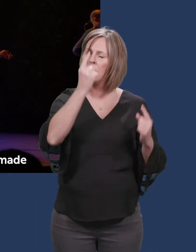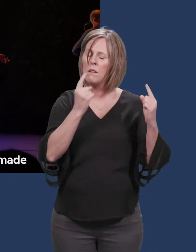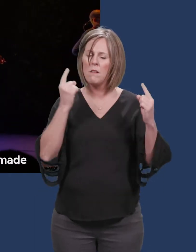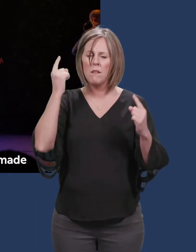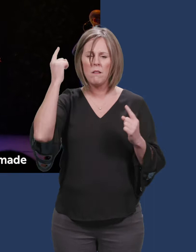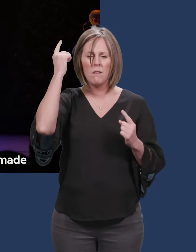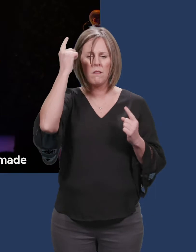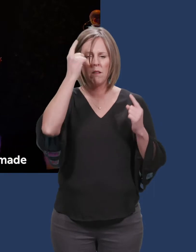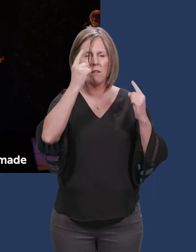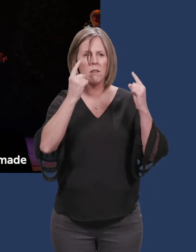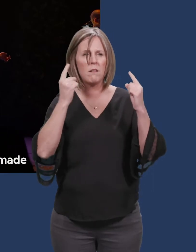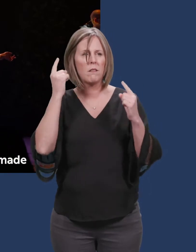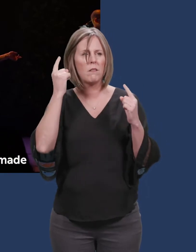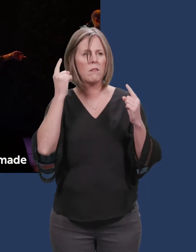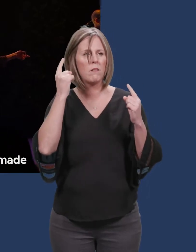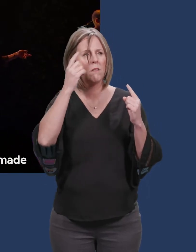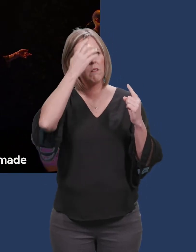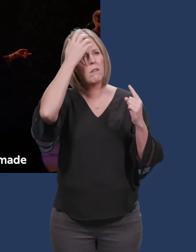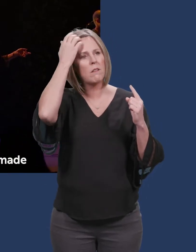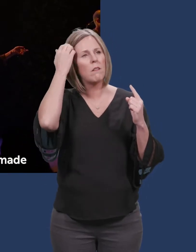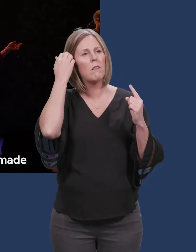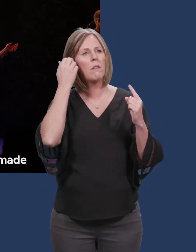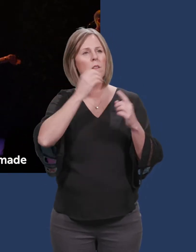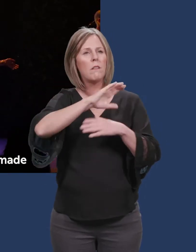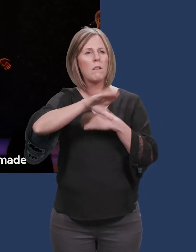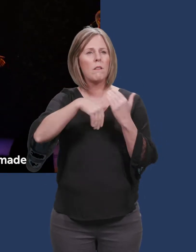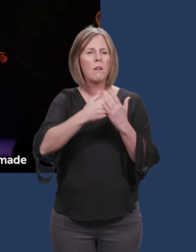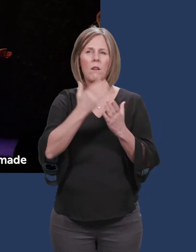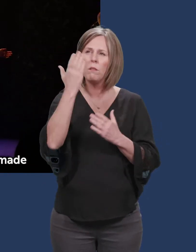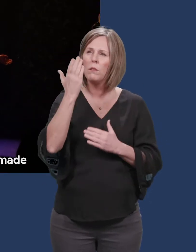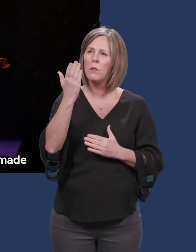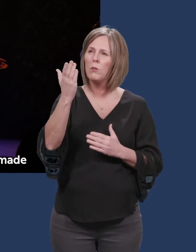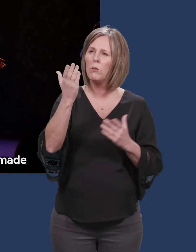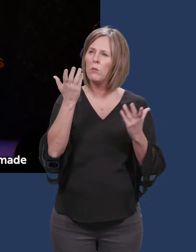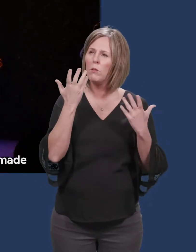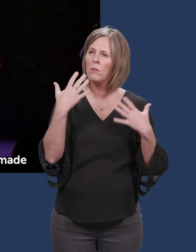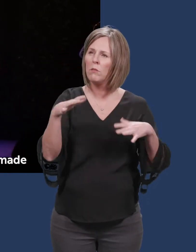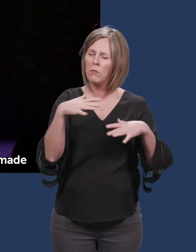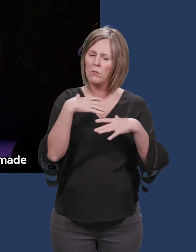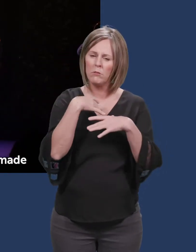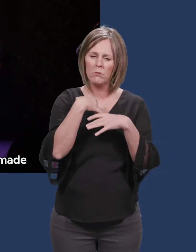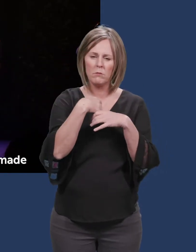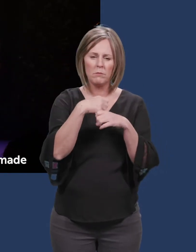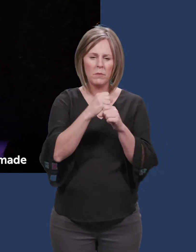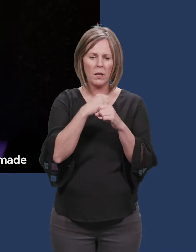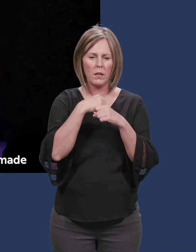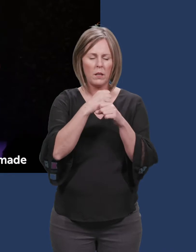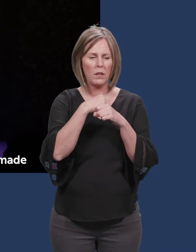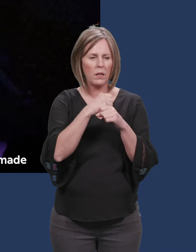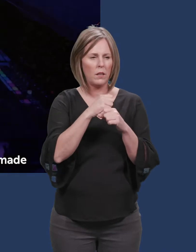consider all the worlds thy hands have